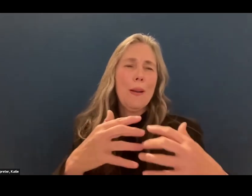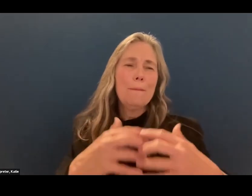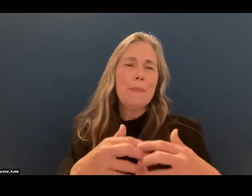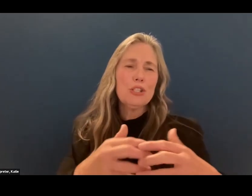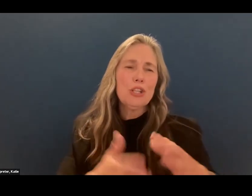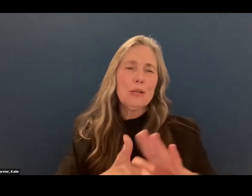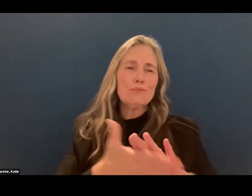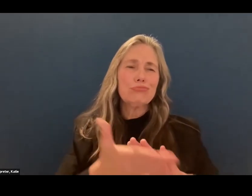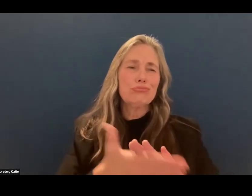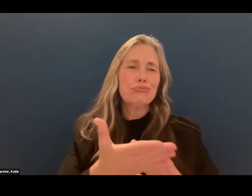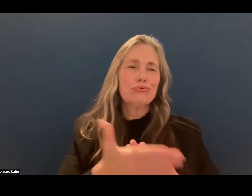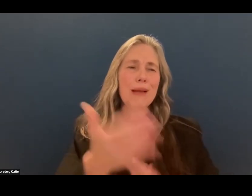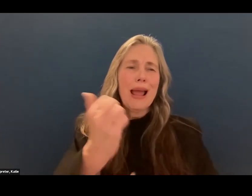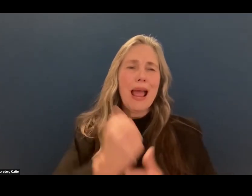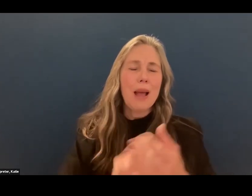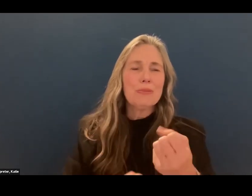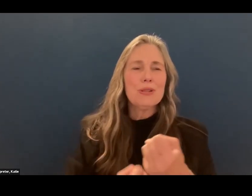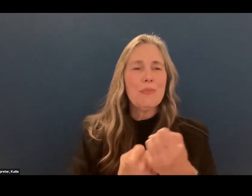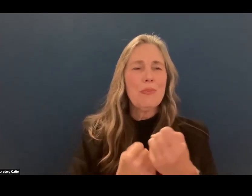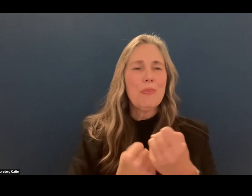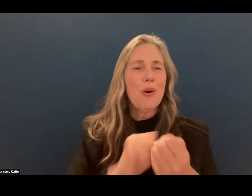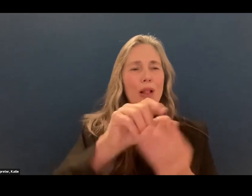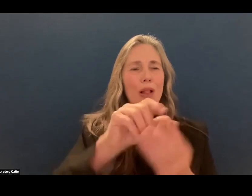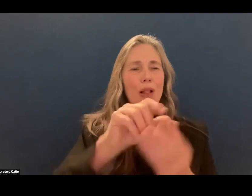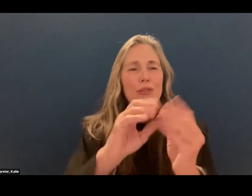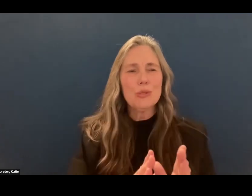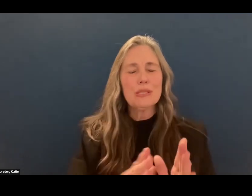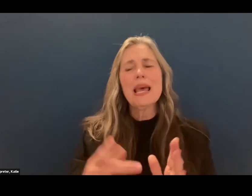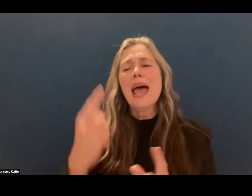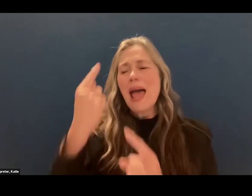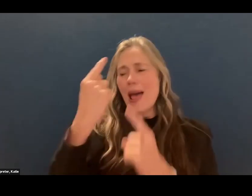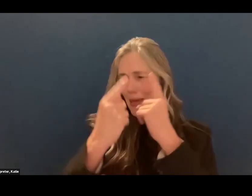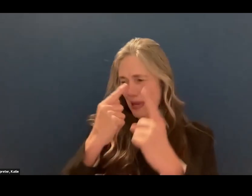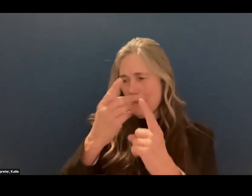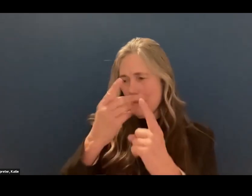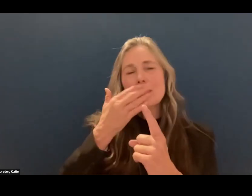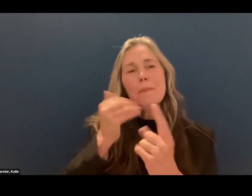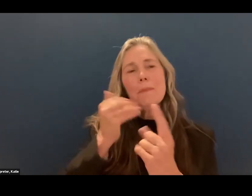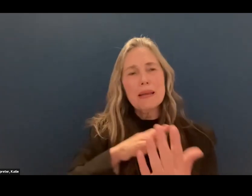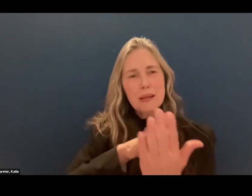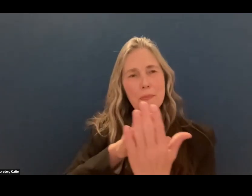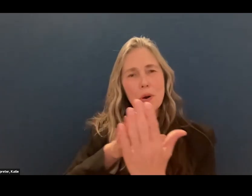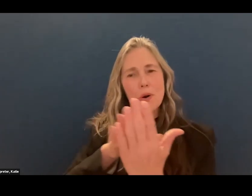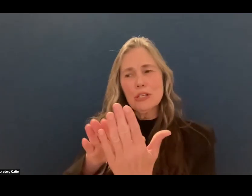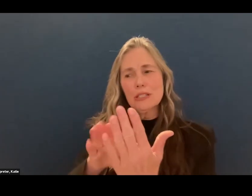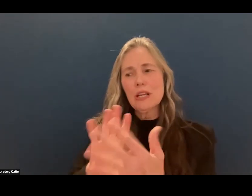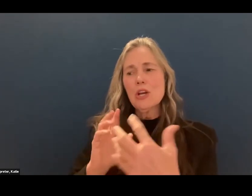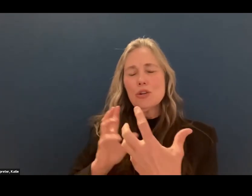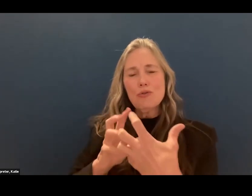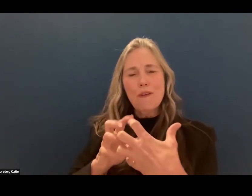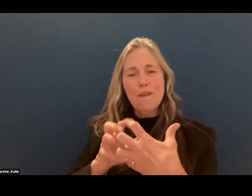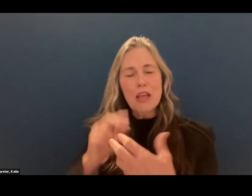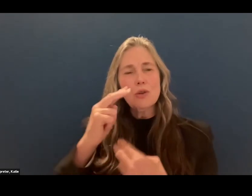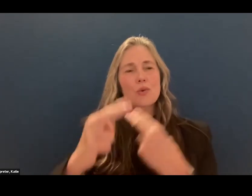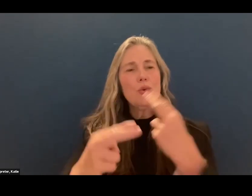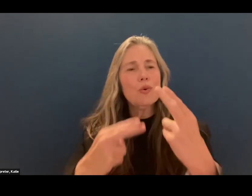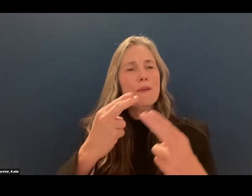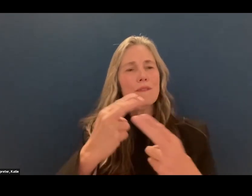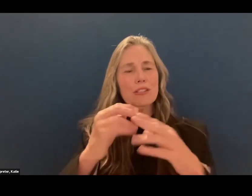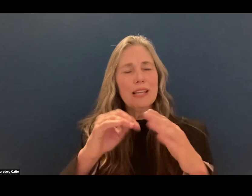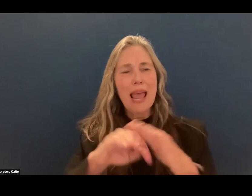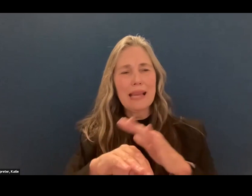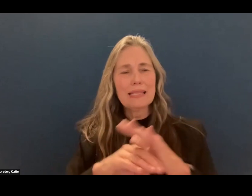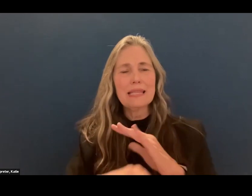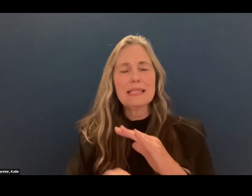and have successfully collaborated to reflect on their best practices to fit the needs of universal access and grading for equity.